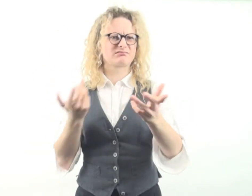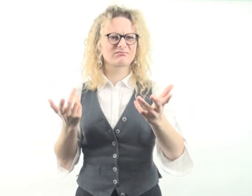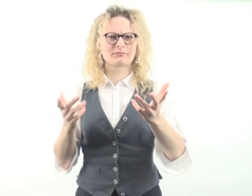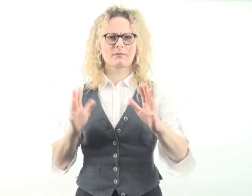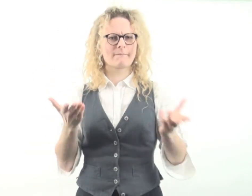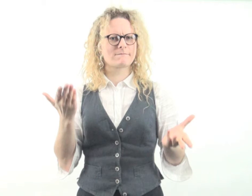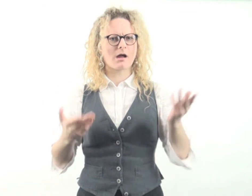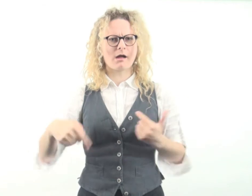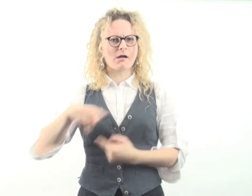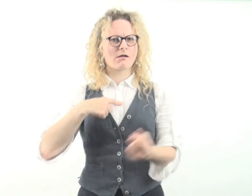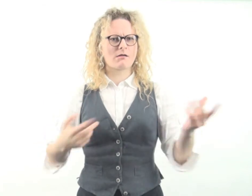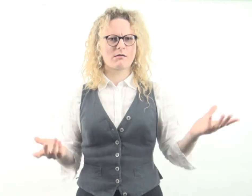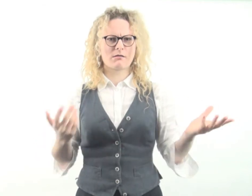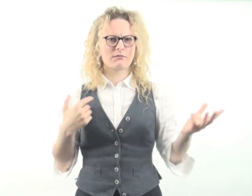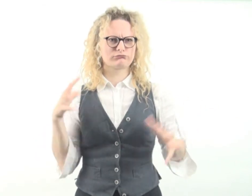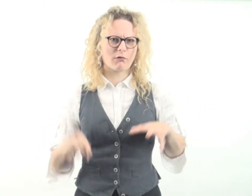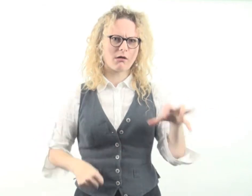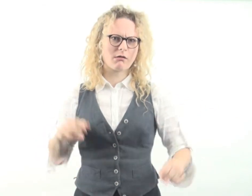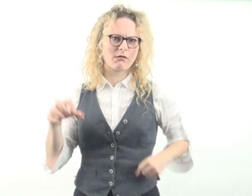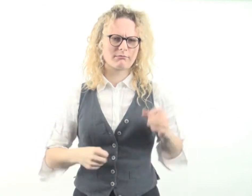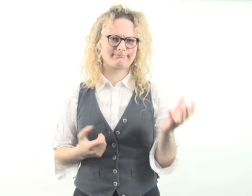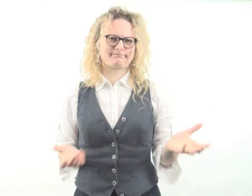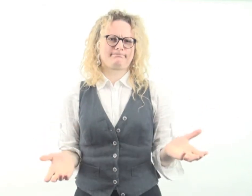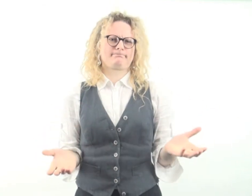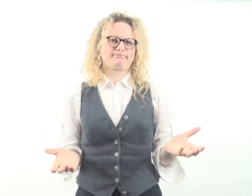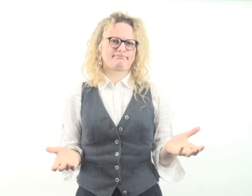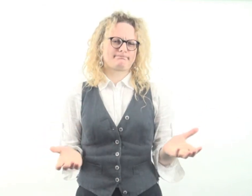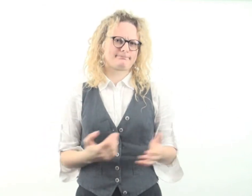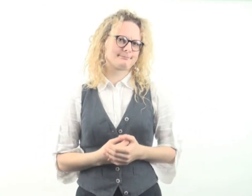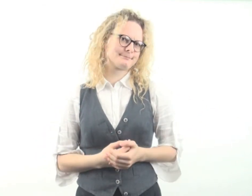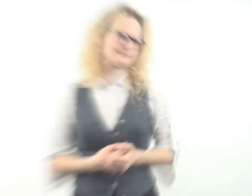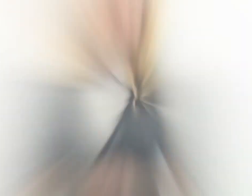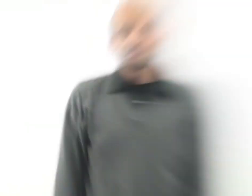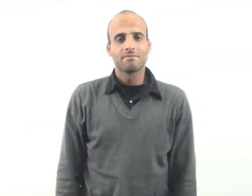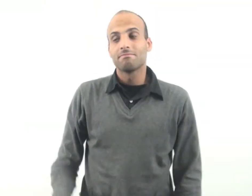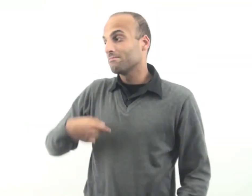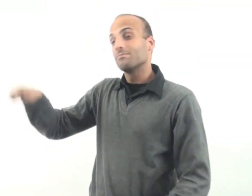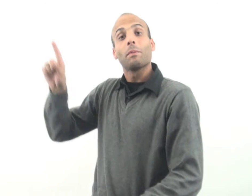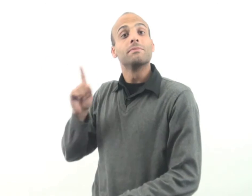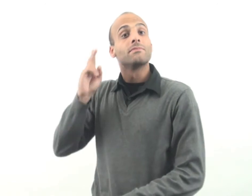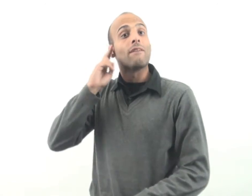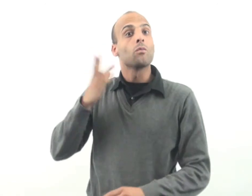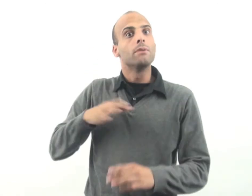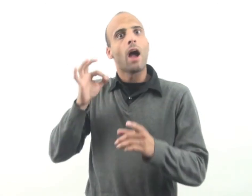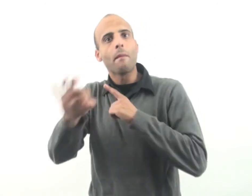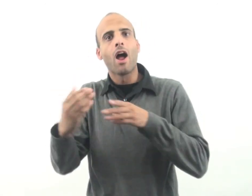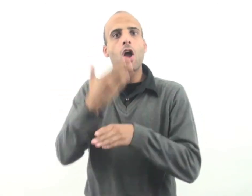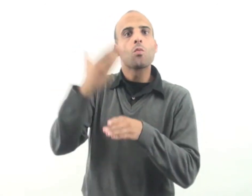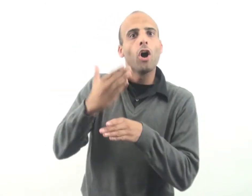easily get what they want, and some just get a low budget. It's not fair that some of us are struggling. Okay, so a deaf person wants to apply